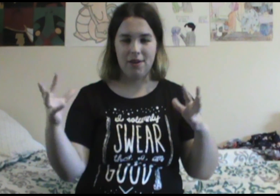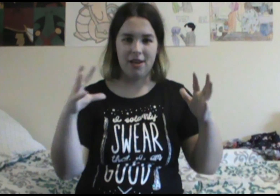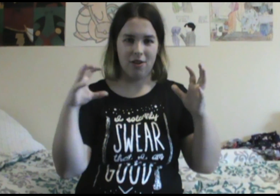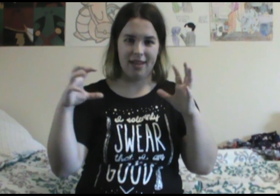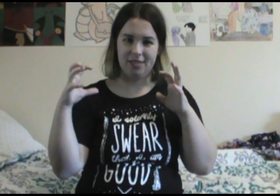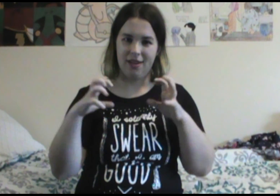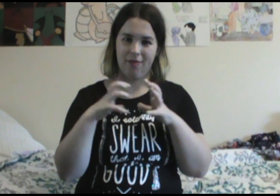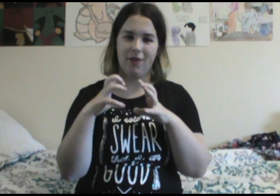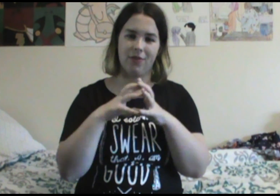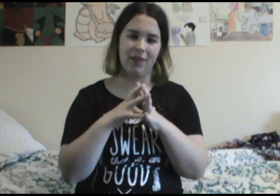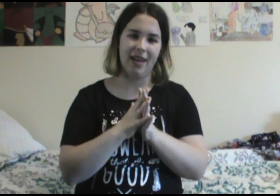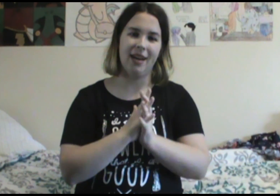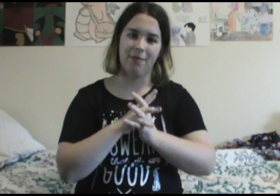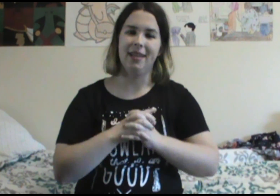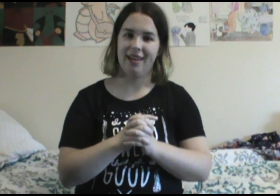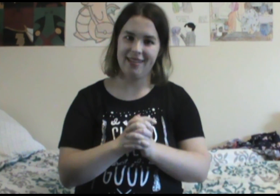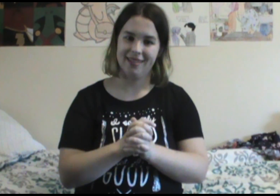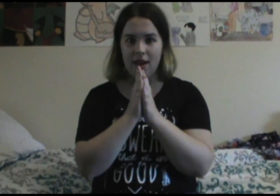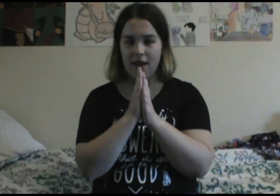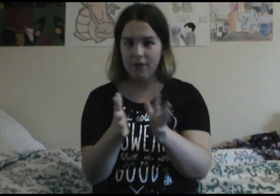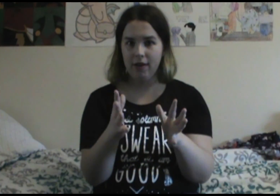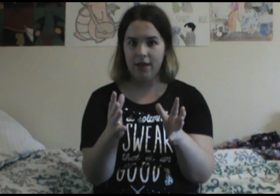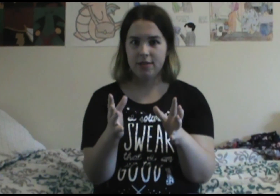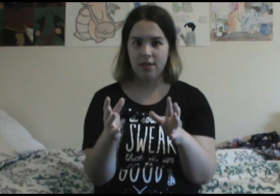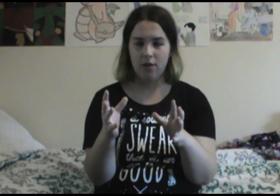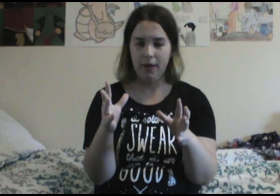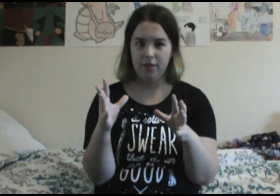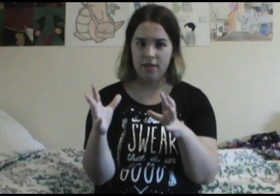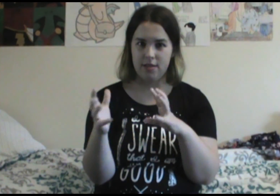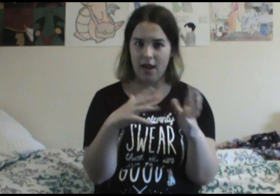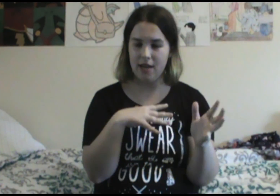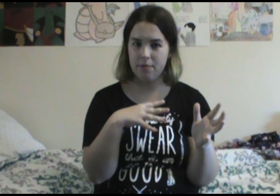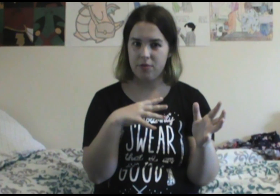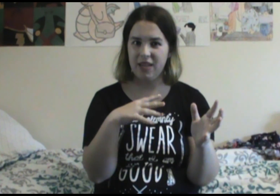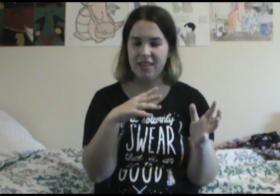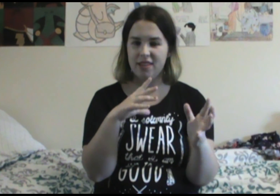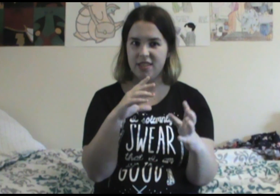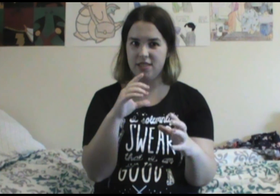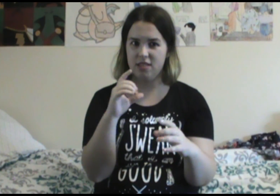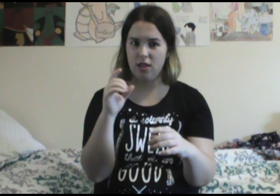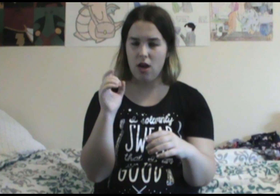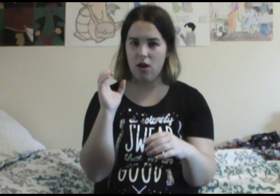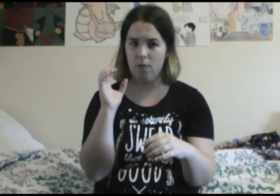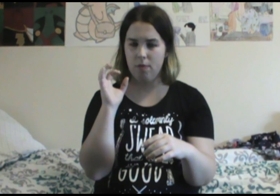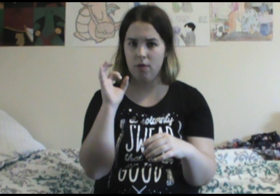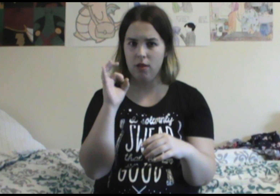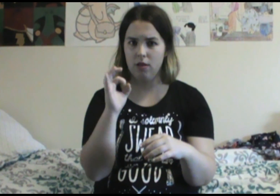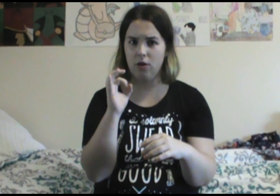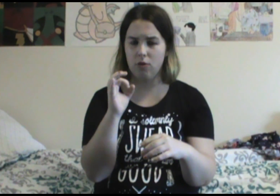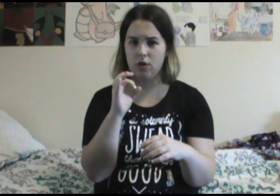and all that stuff revolved around that. I really liked. I'm very curious to know about the tie-in between this little sort